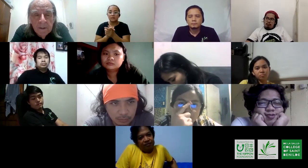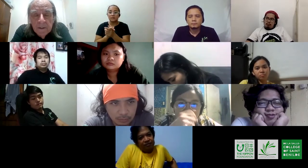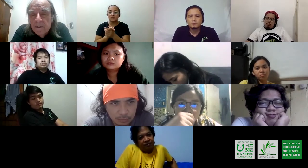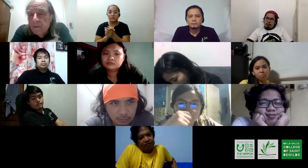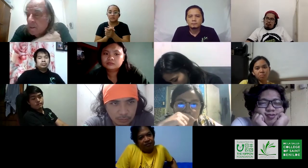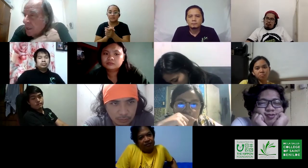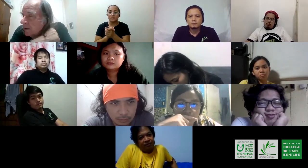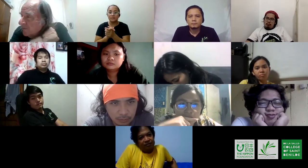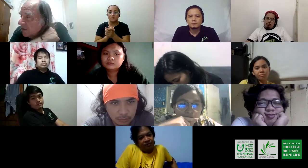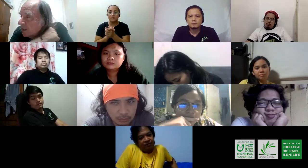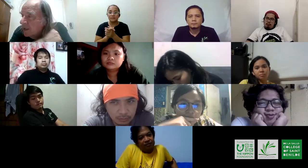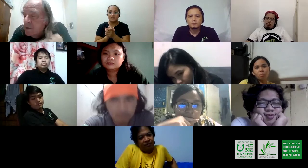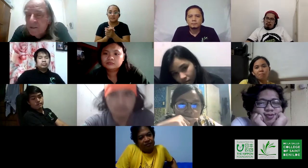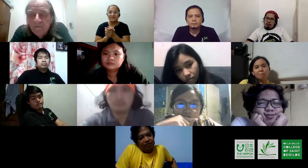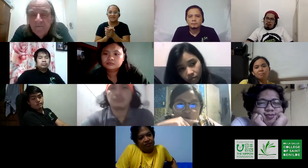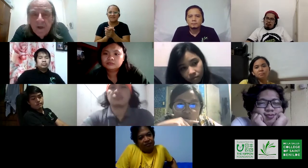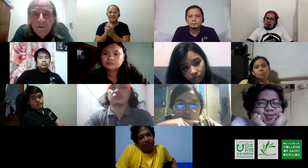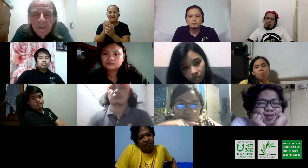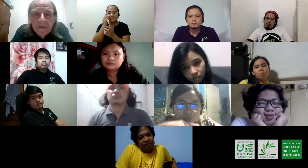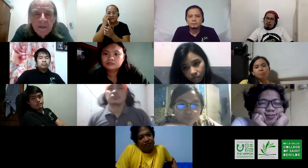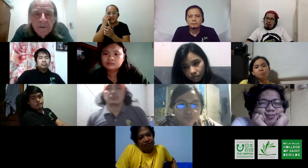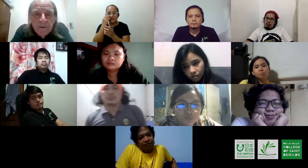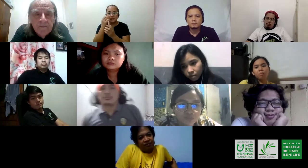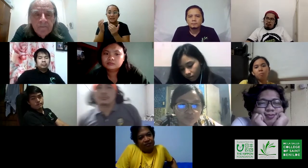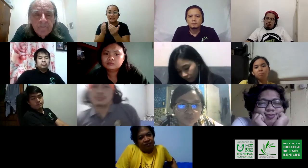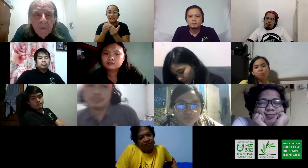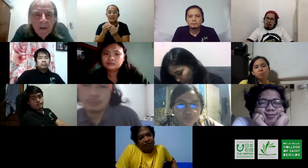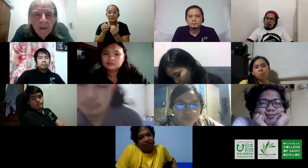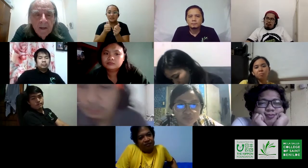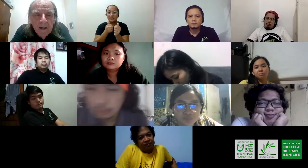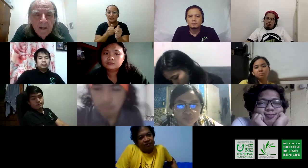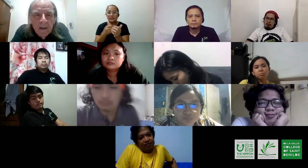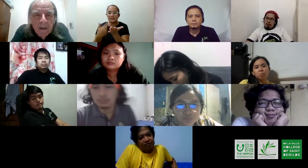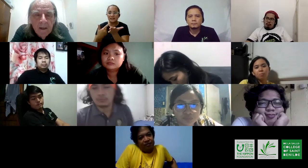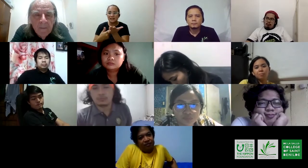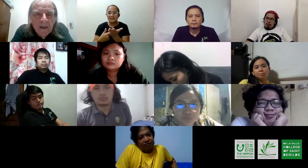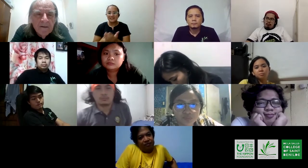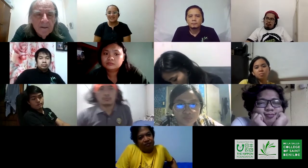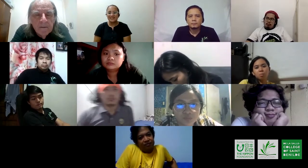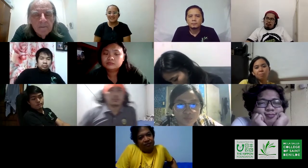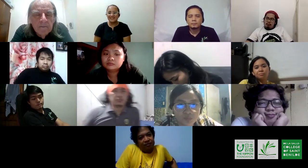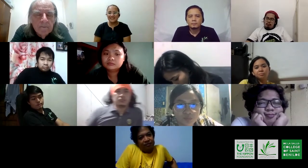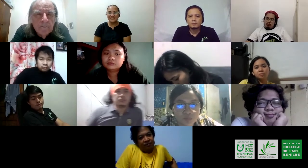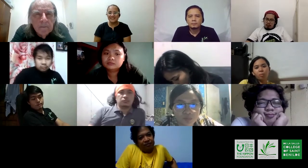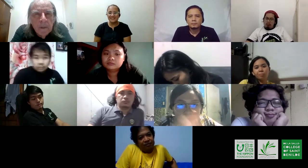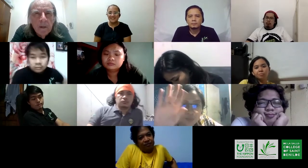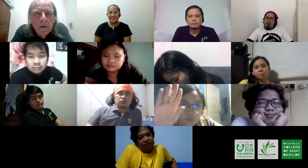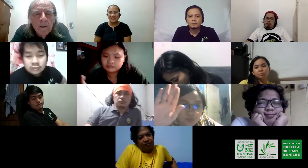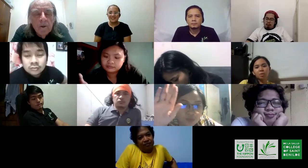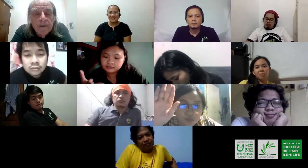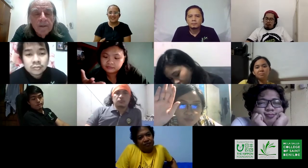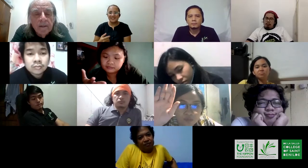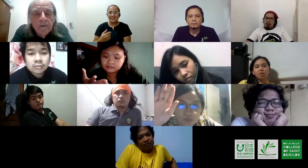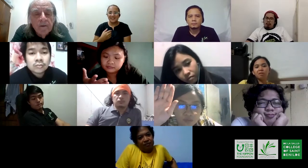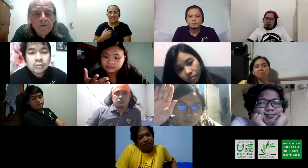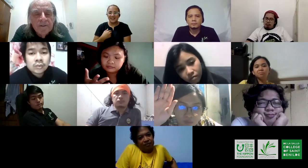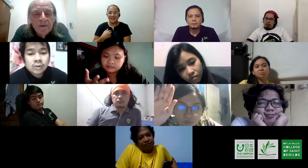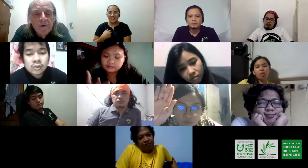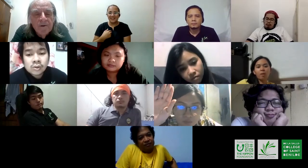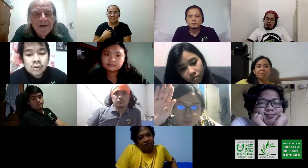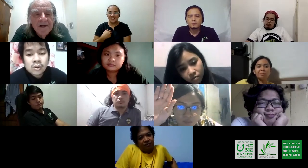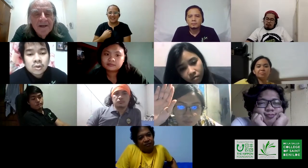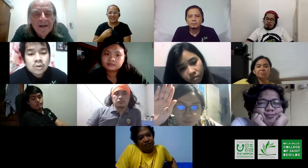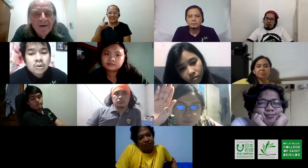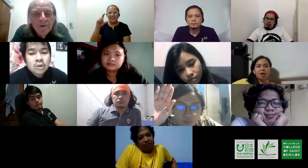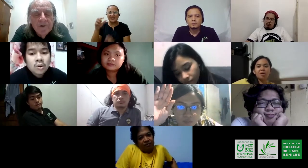is it fairly easy to follow the discussion? Because I don't know, a little bit technical.